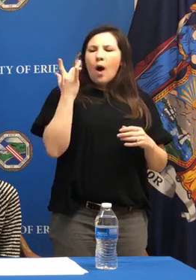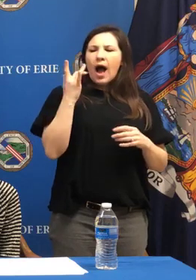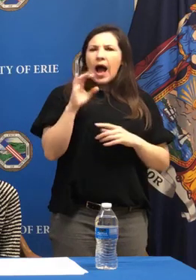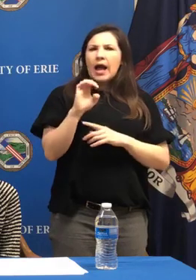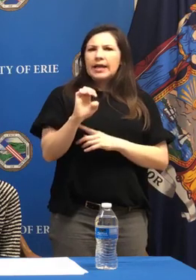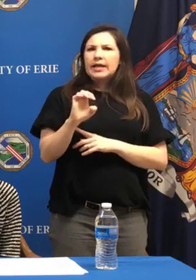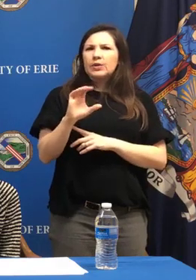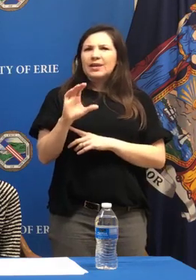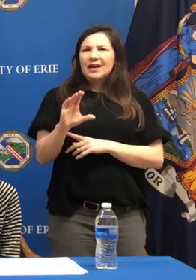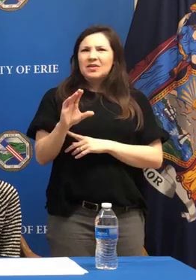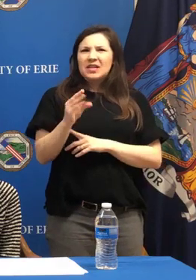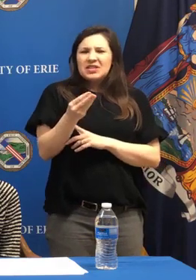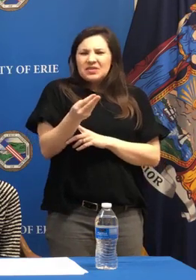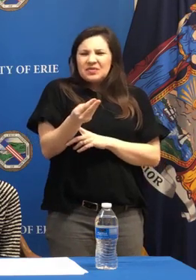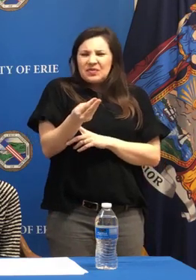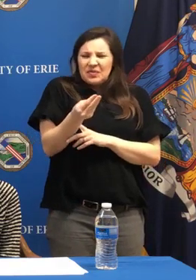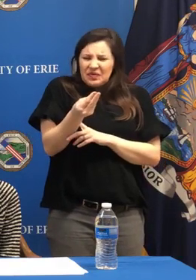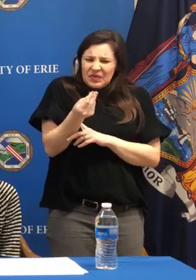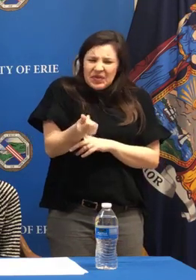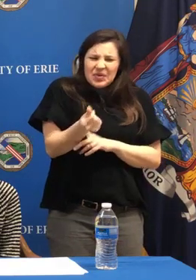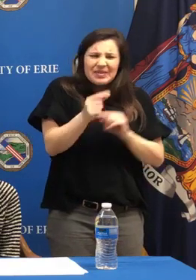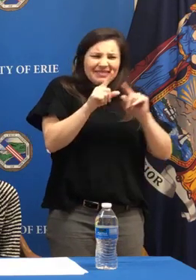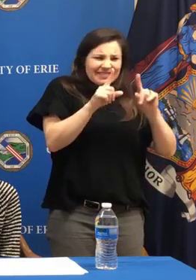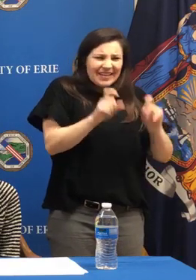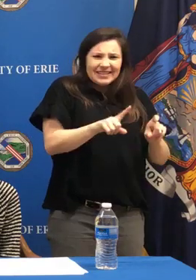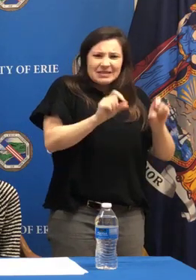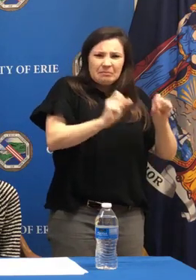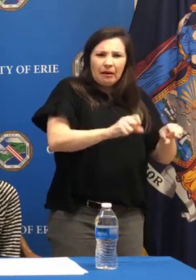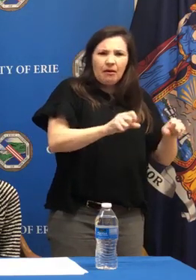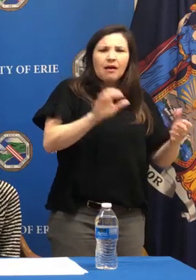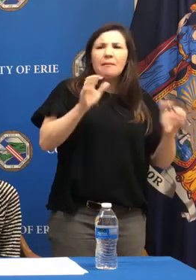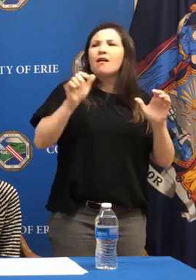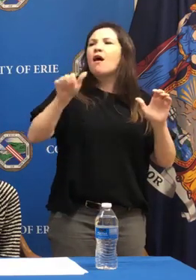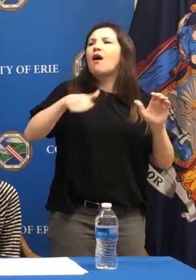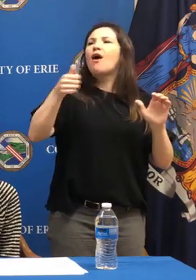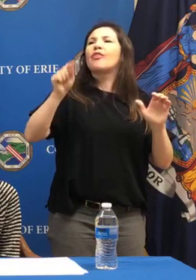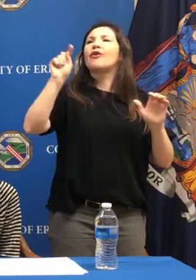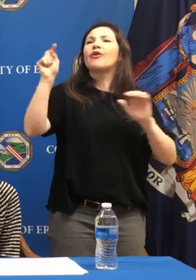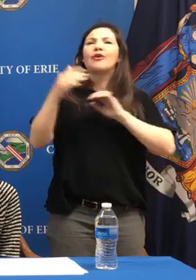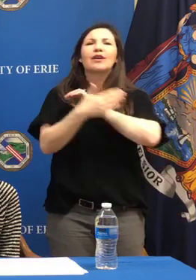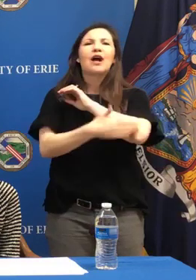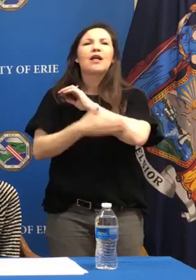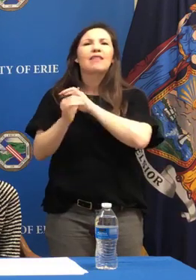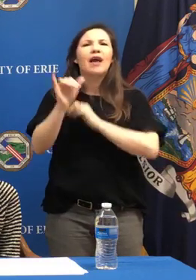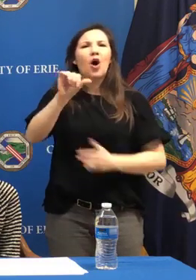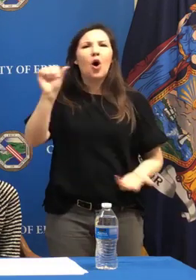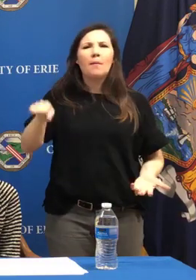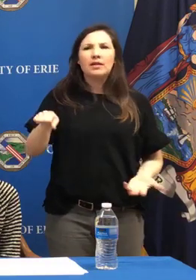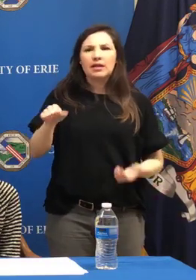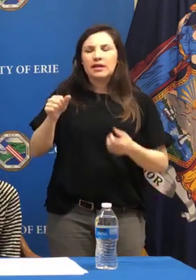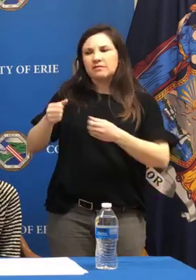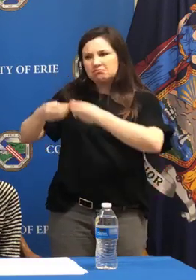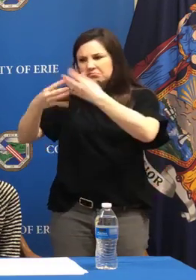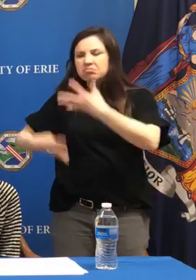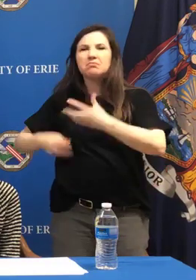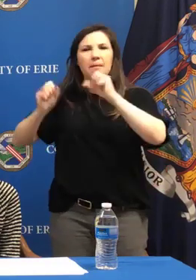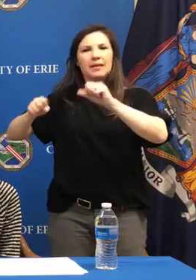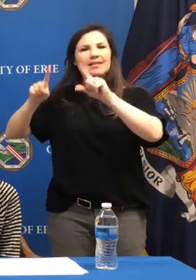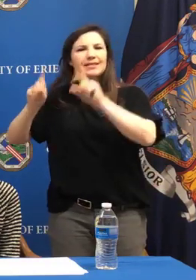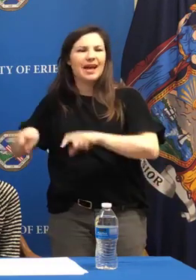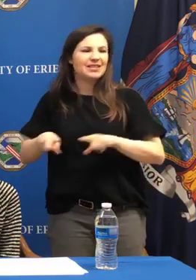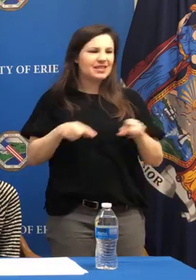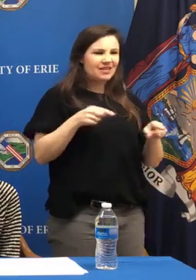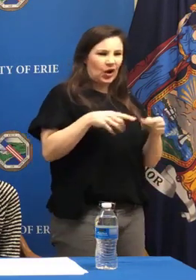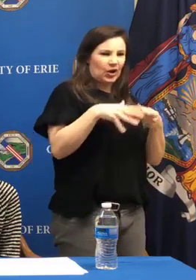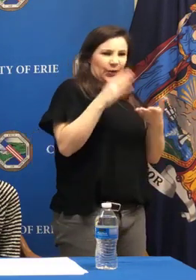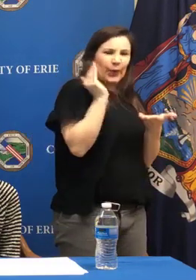such few testing capabilities compared to other counties across the state, such as Albany County. Albany is